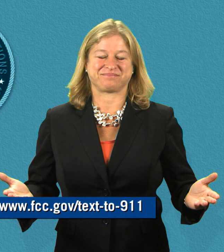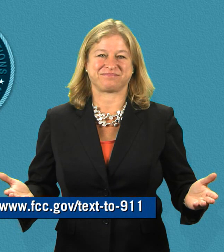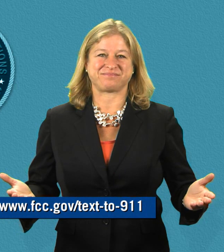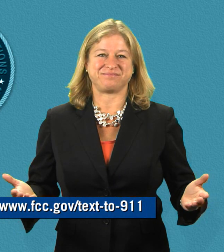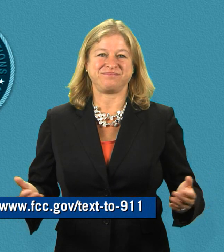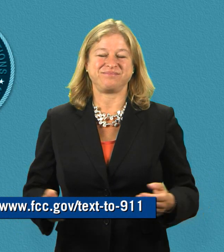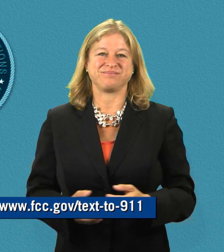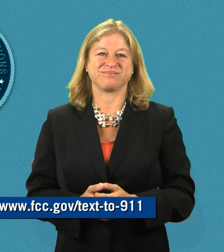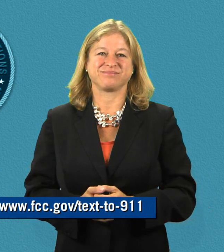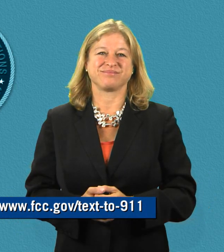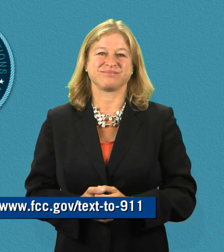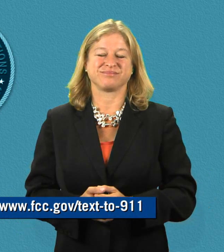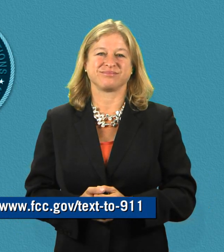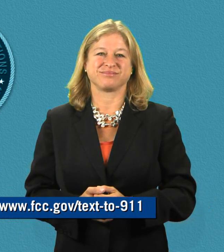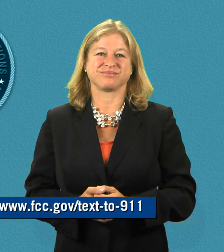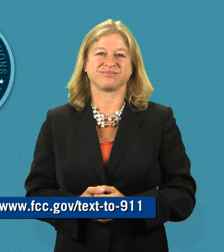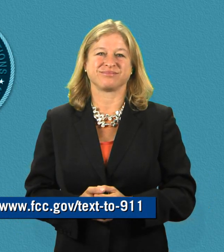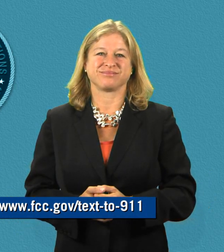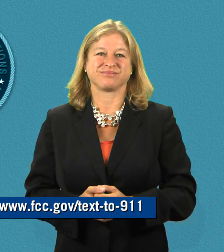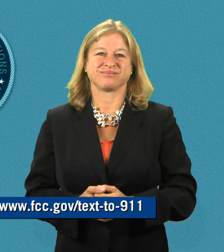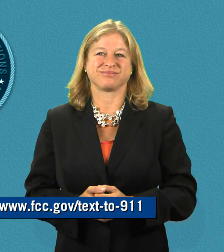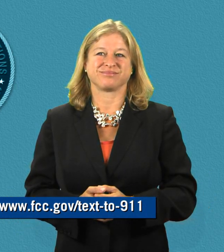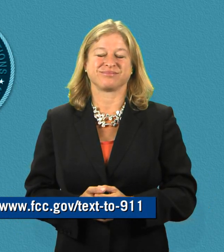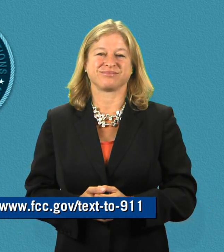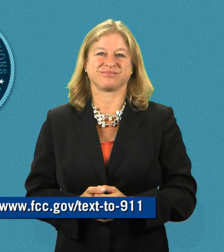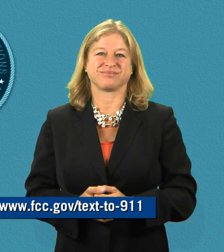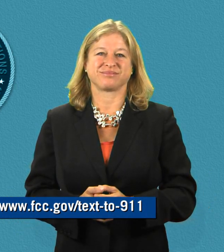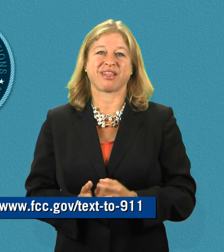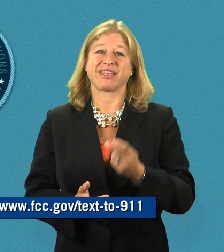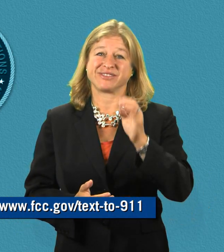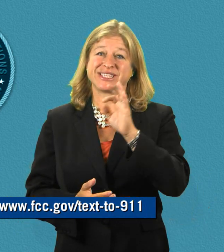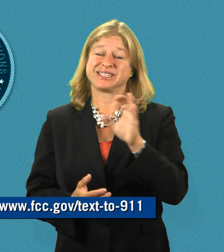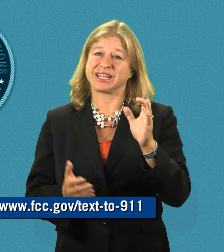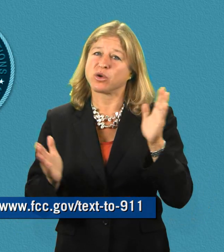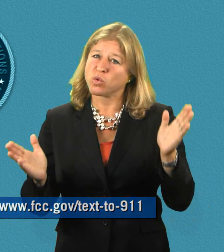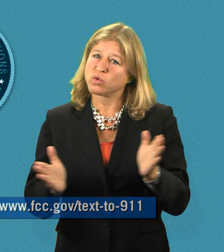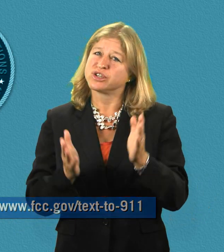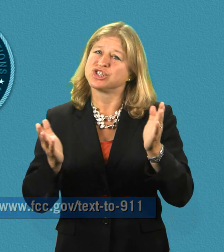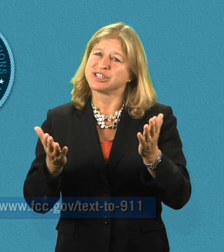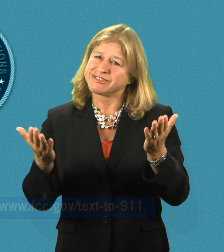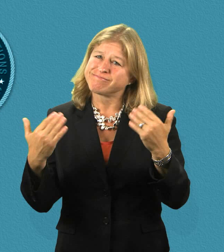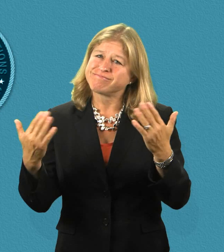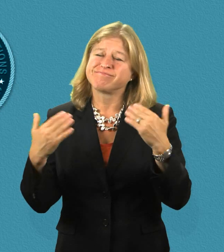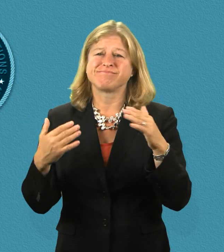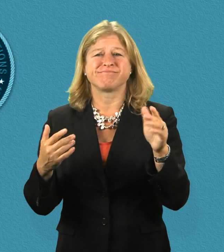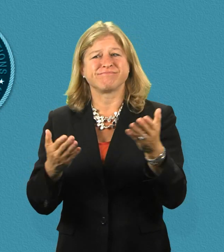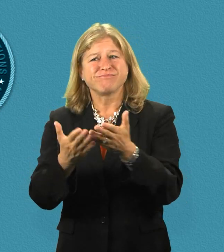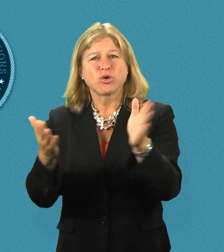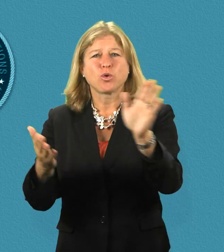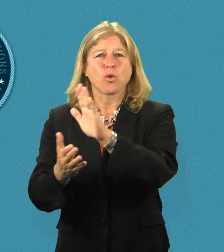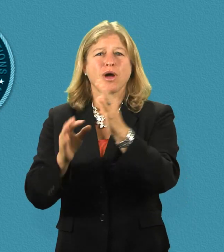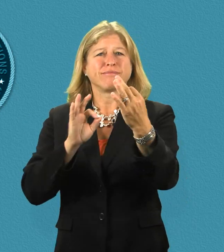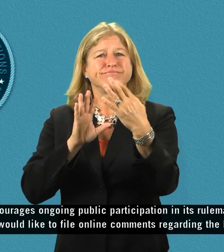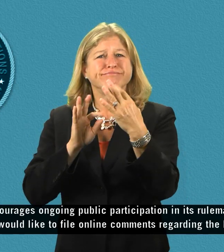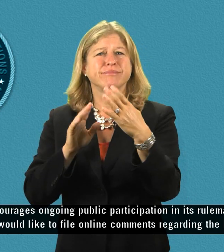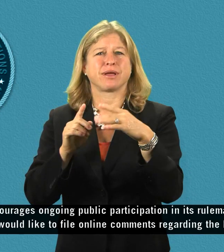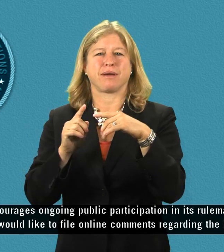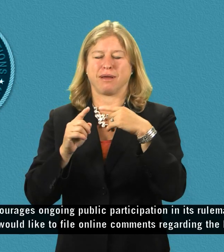.fcc.gov/.text-2-911. The Commission